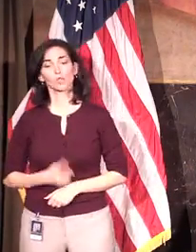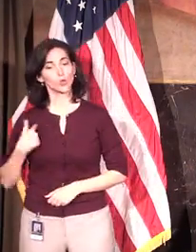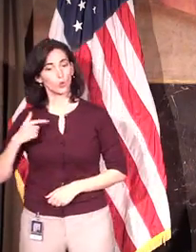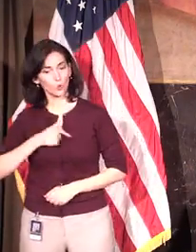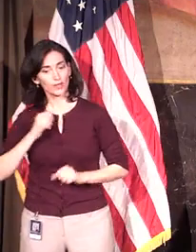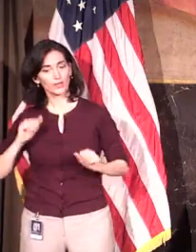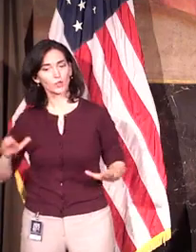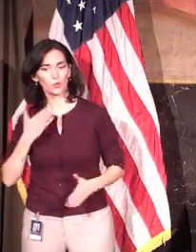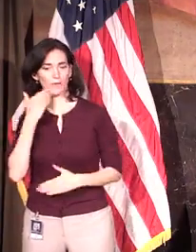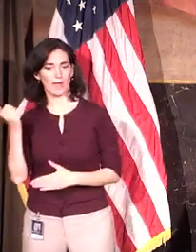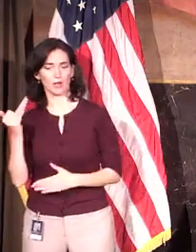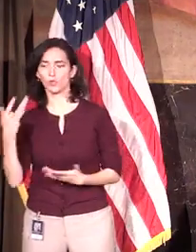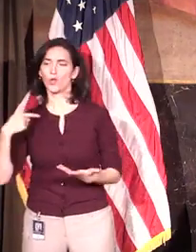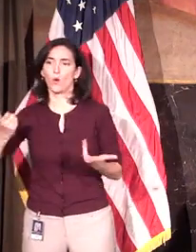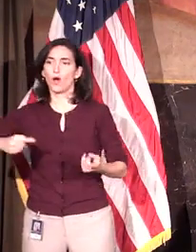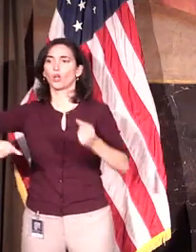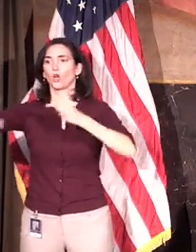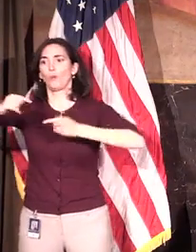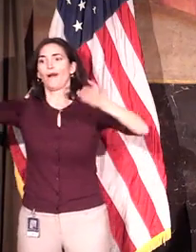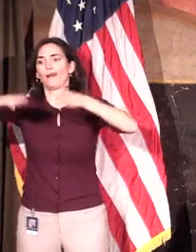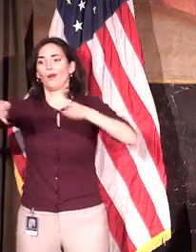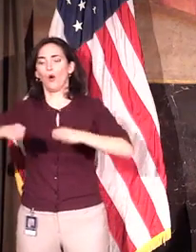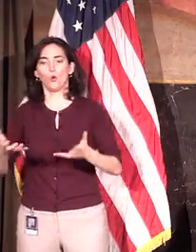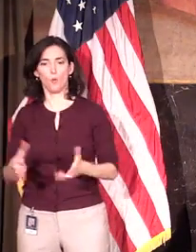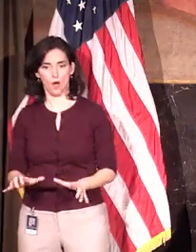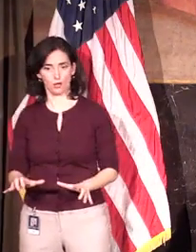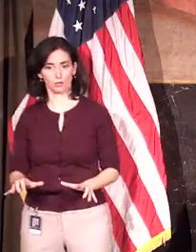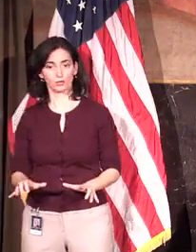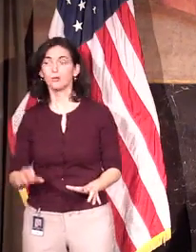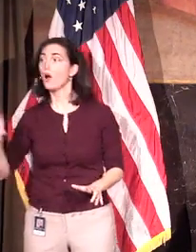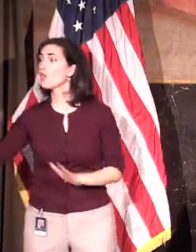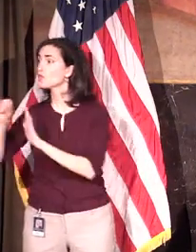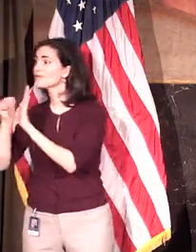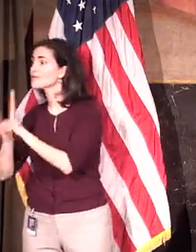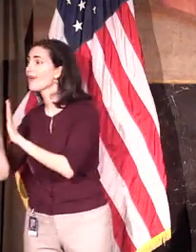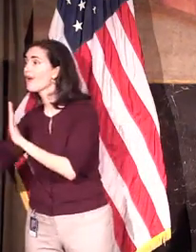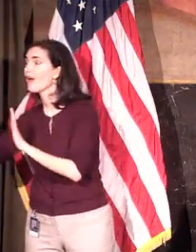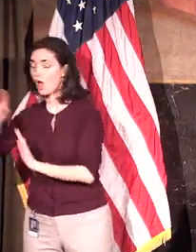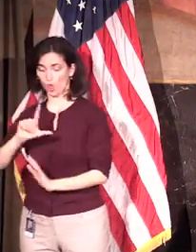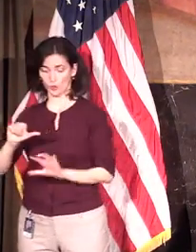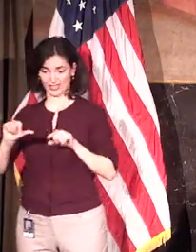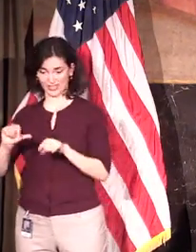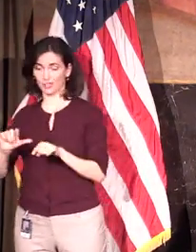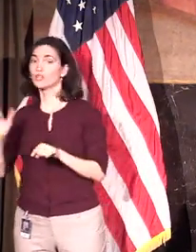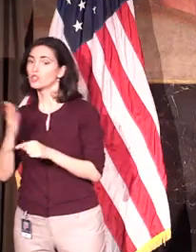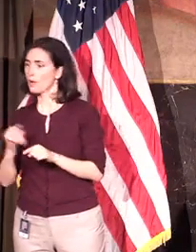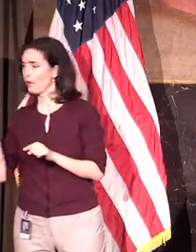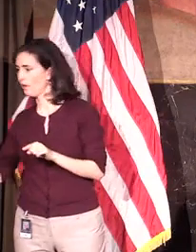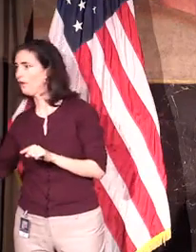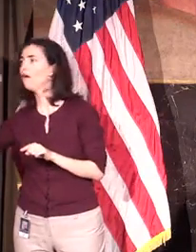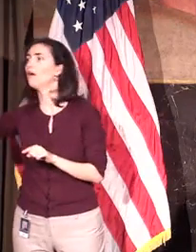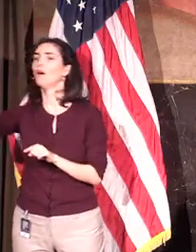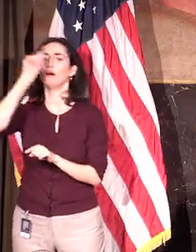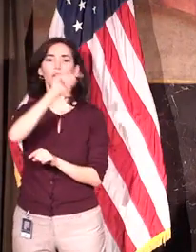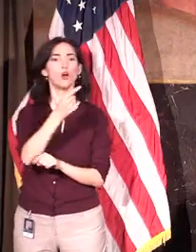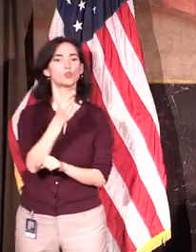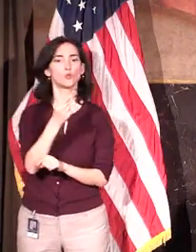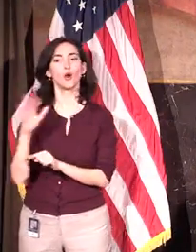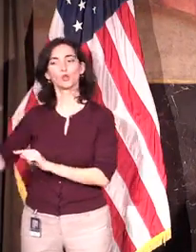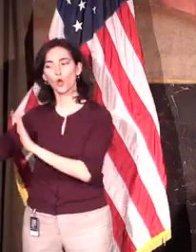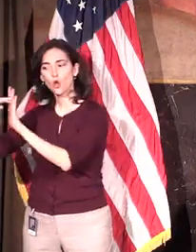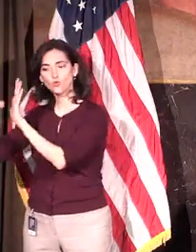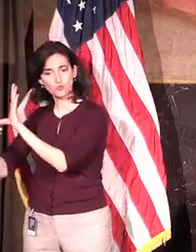don't want to go backwards. And other states, including some of our neighboring states, have recently started going backwards in terms of